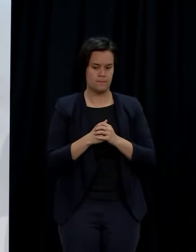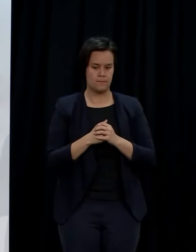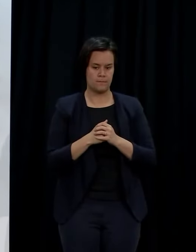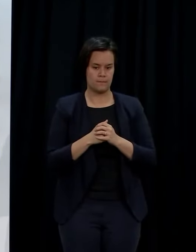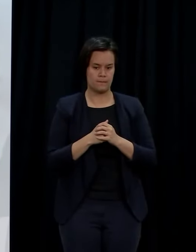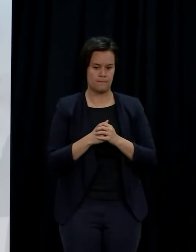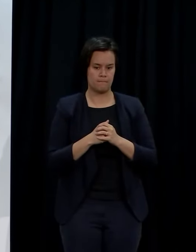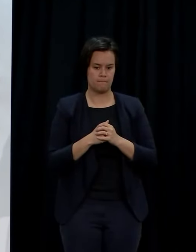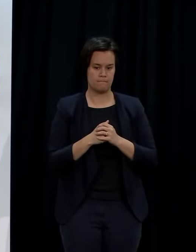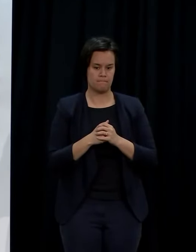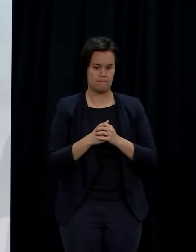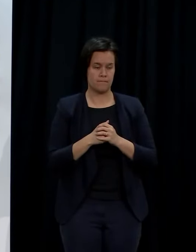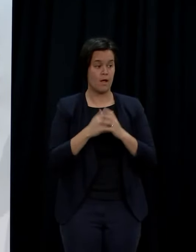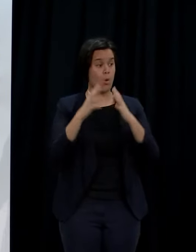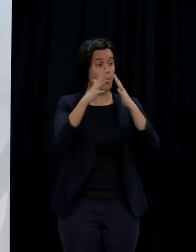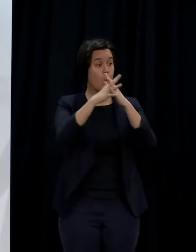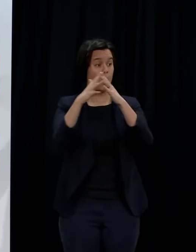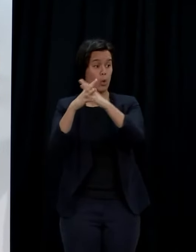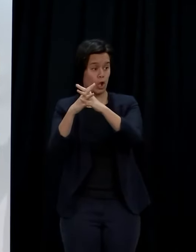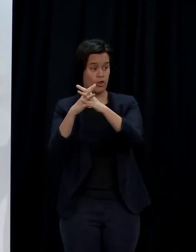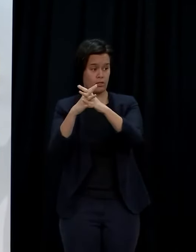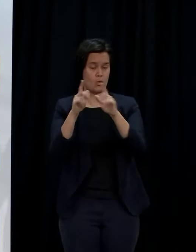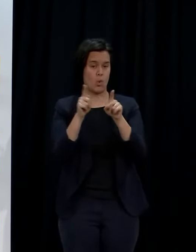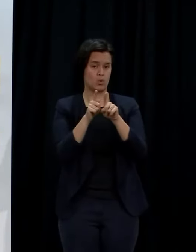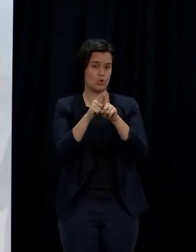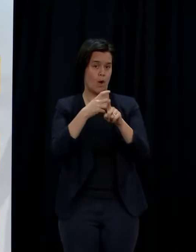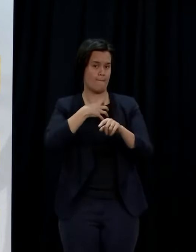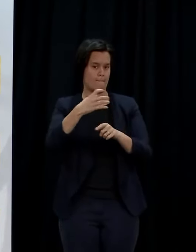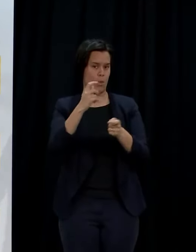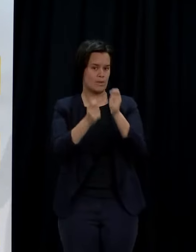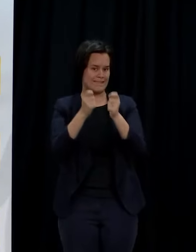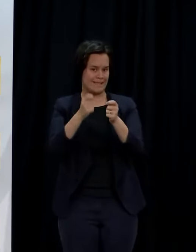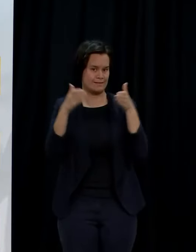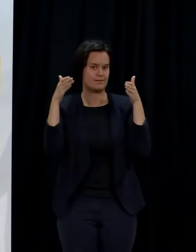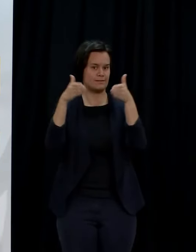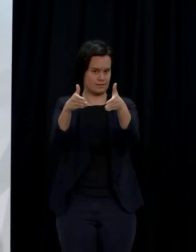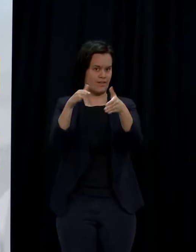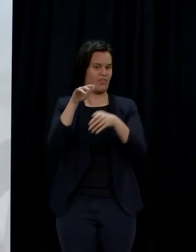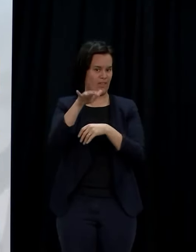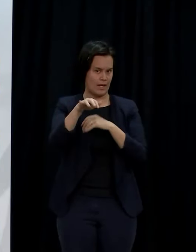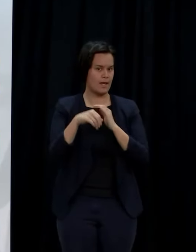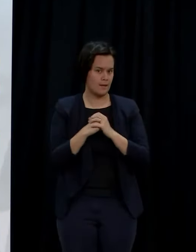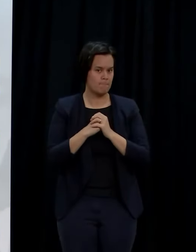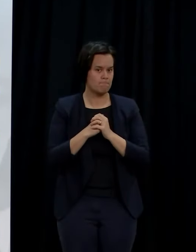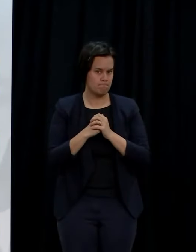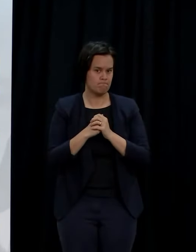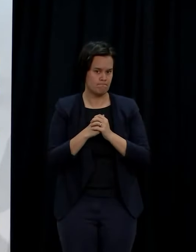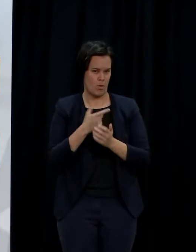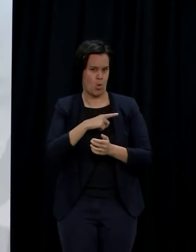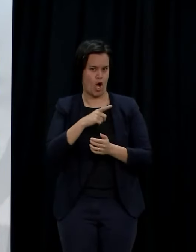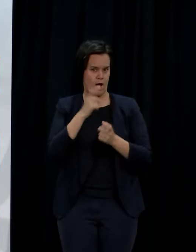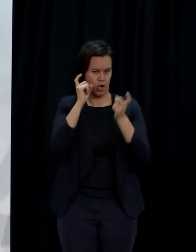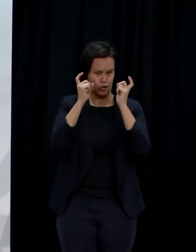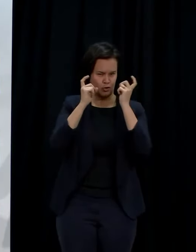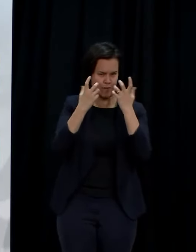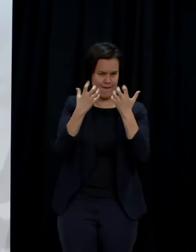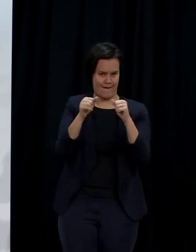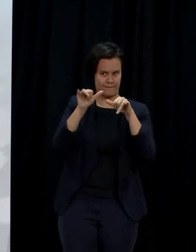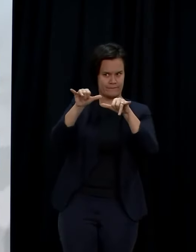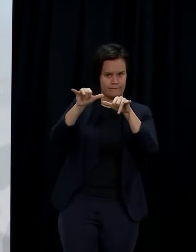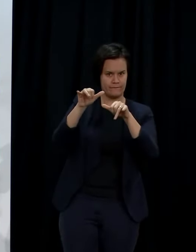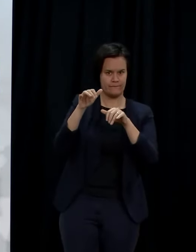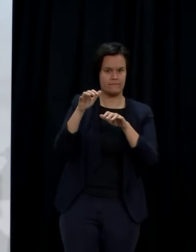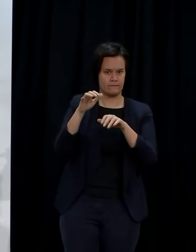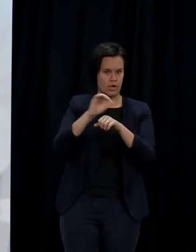Extra testing was put around the Warkworth case. So that was where we saw, of course, those concerns. But testing remains available,